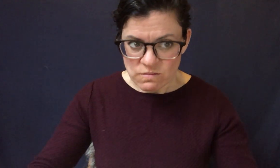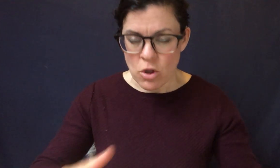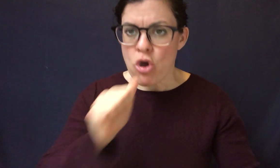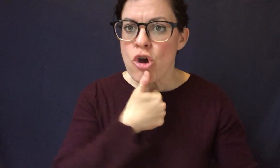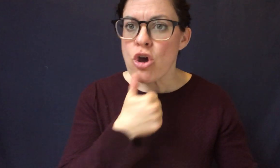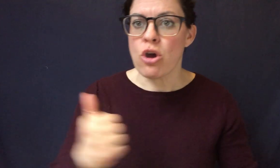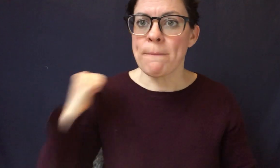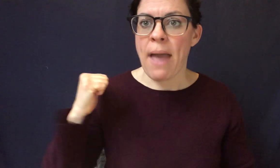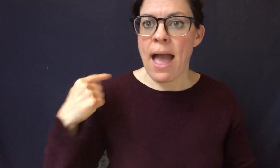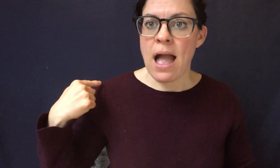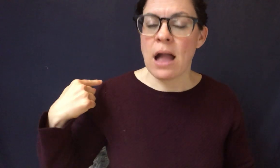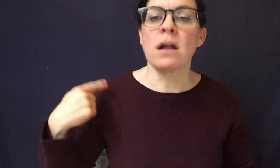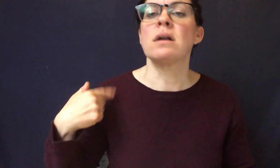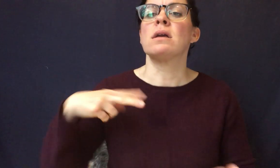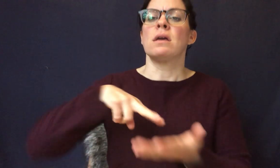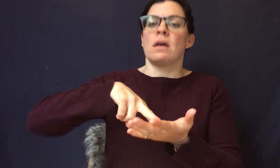thing. All right?